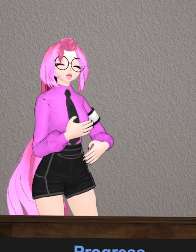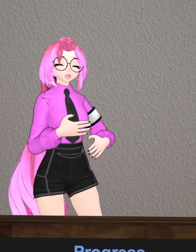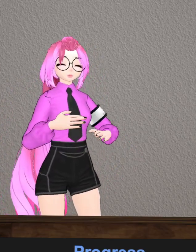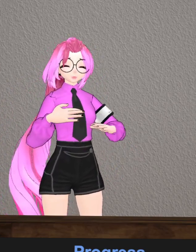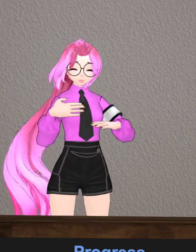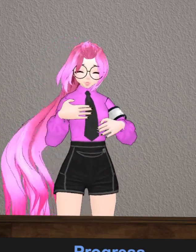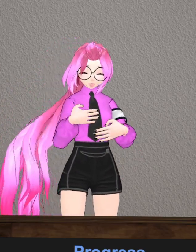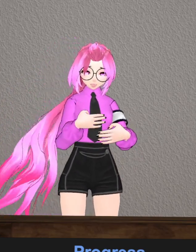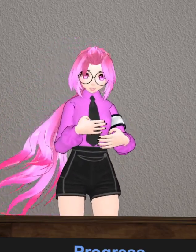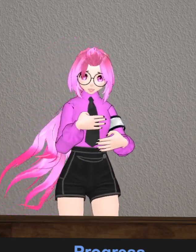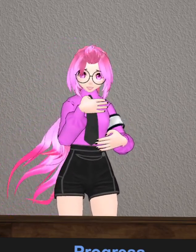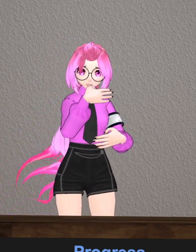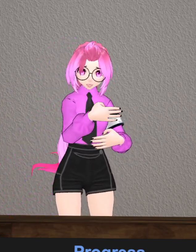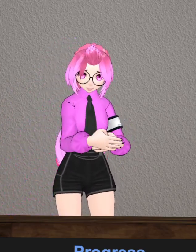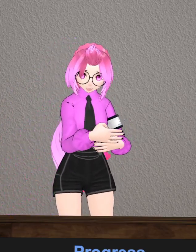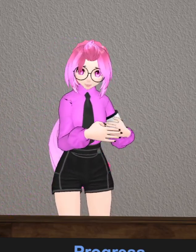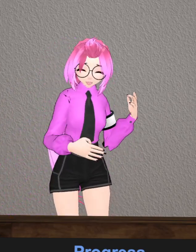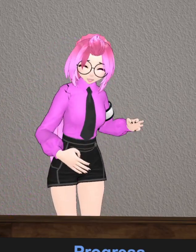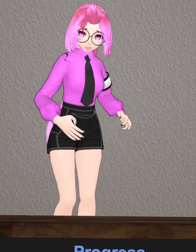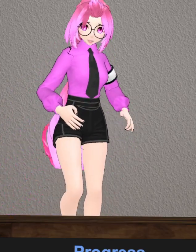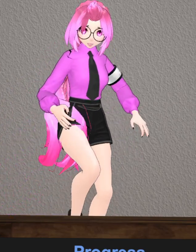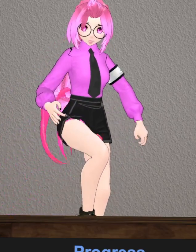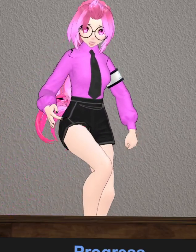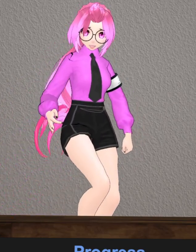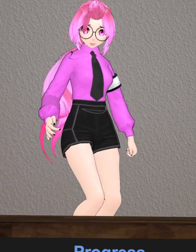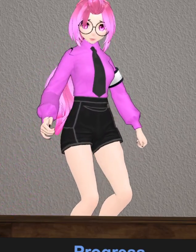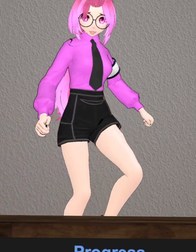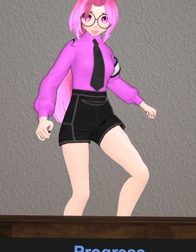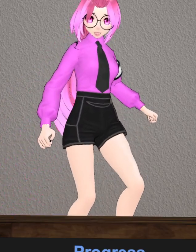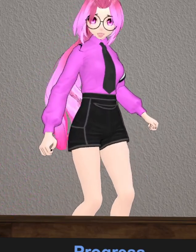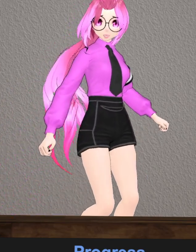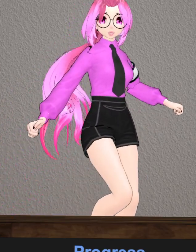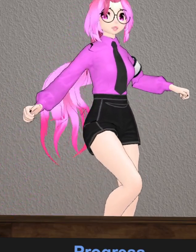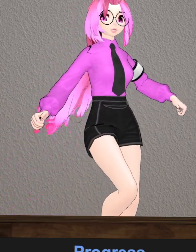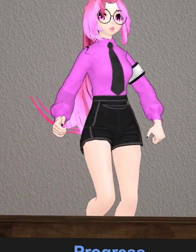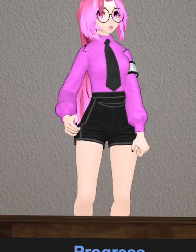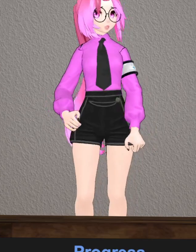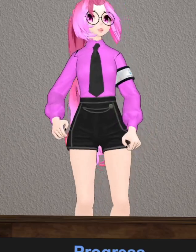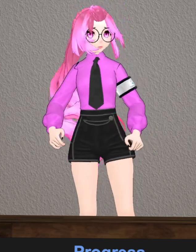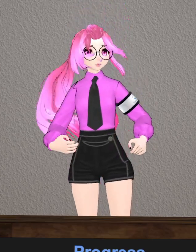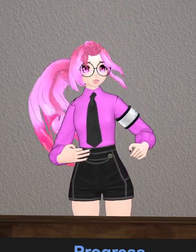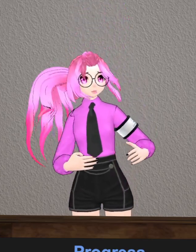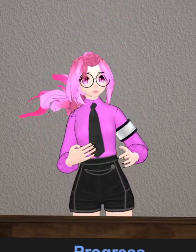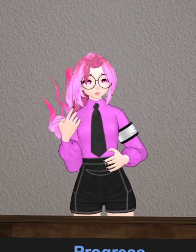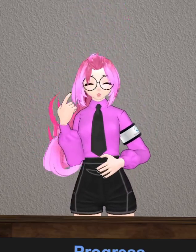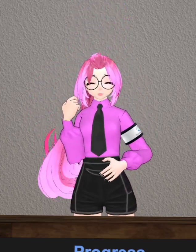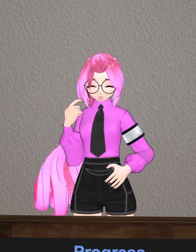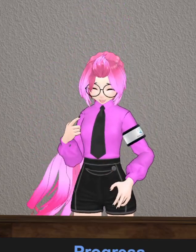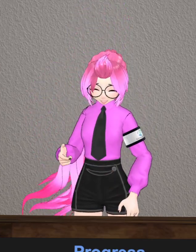up. So it's this motion. It's literally like taking steps forward, right? Does that make sense?